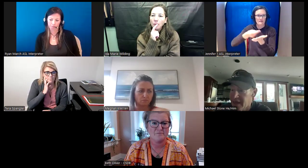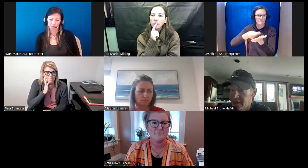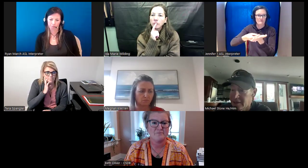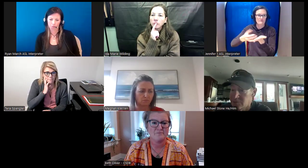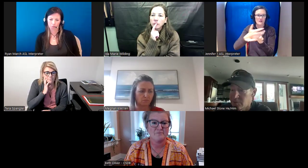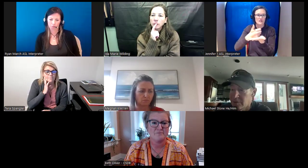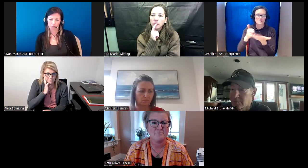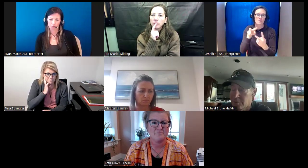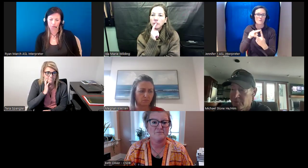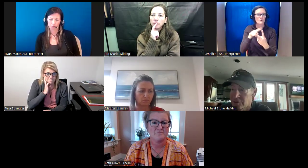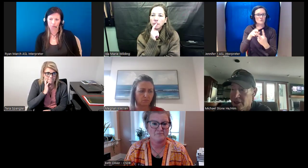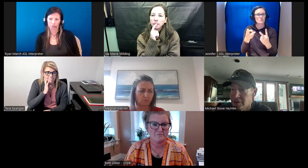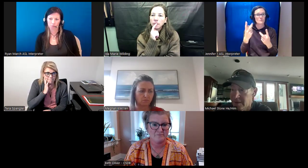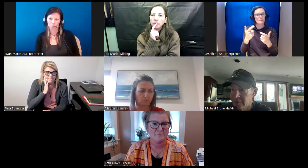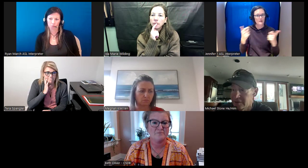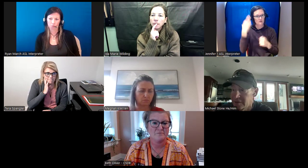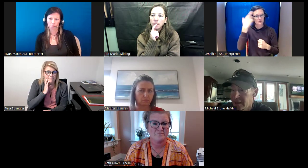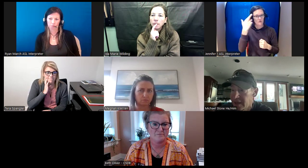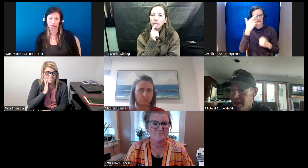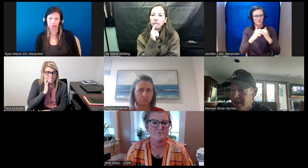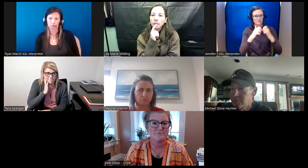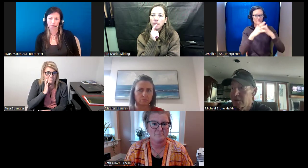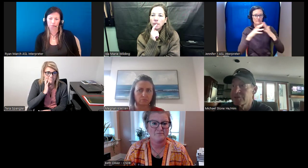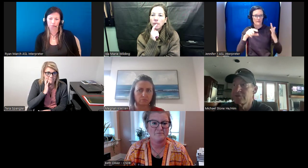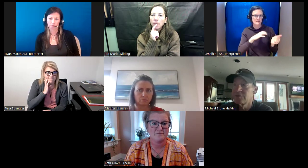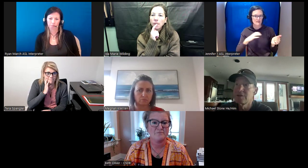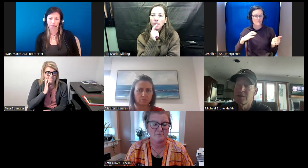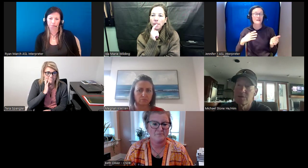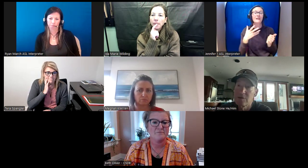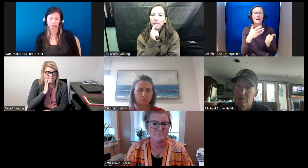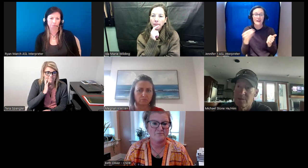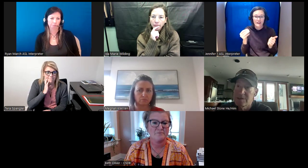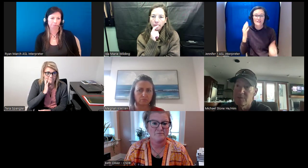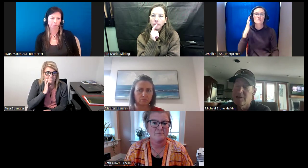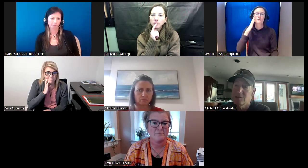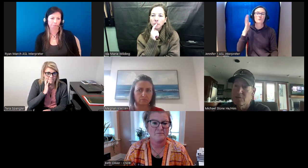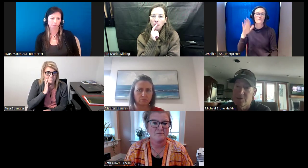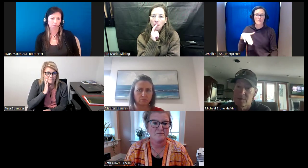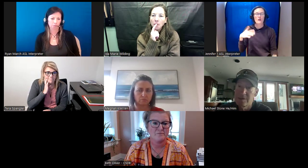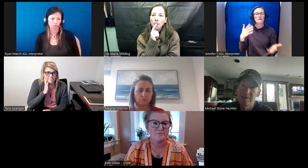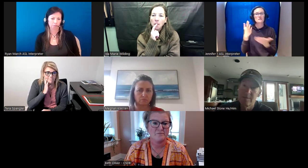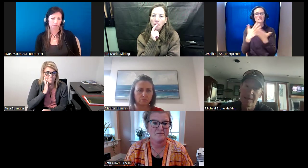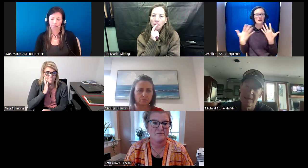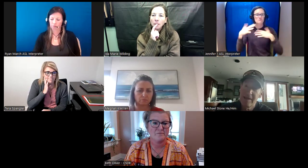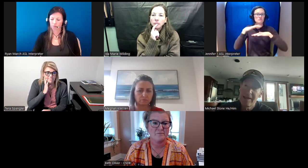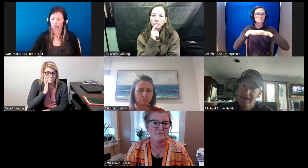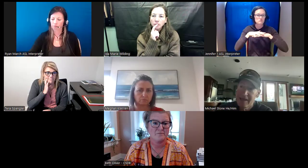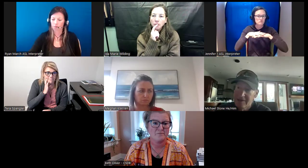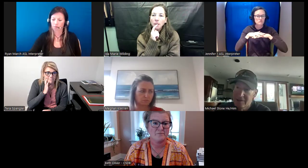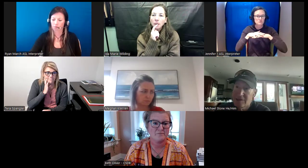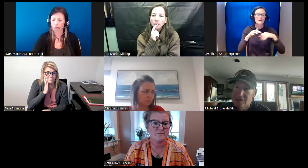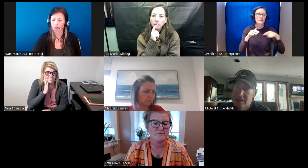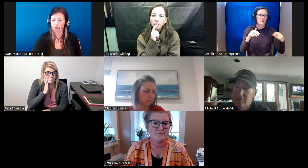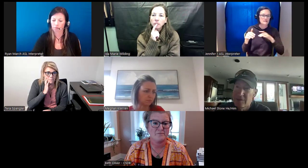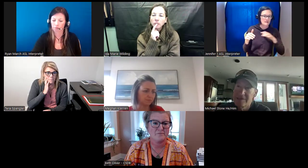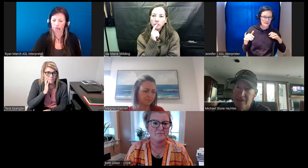biggest highlights when we first talked about this, and we also knew that there was going to be some crossover between this committee and